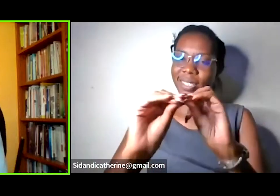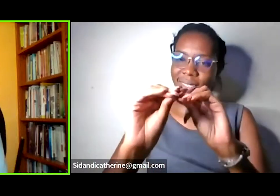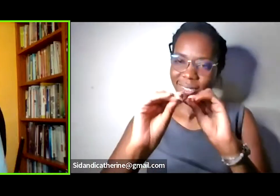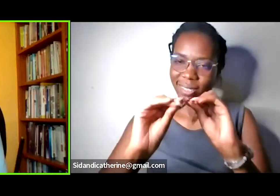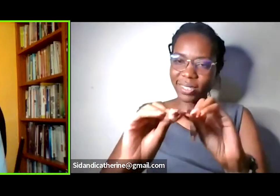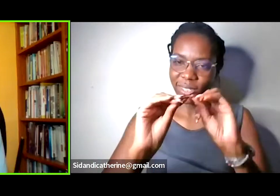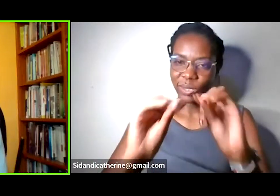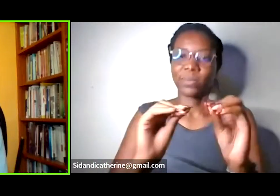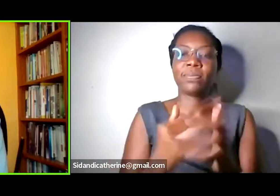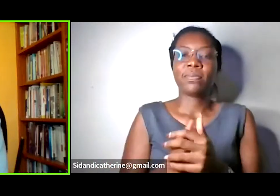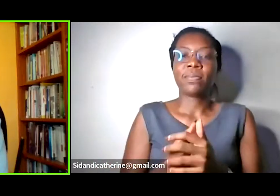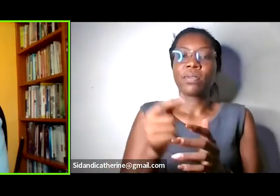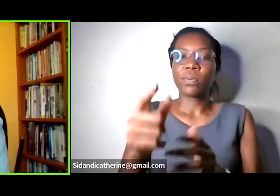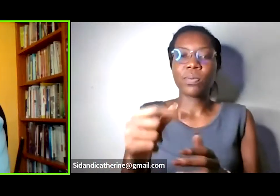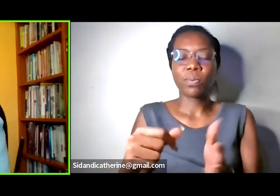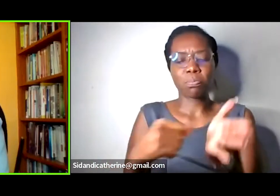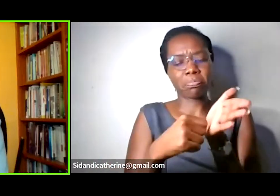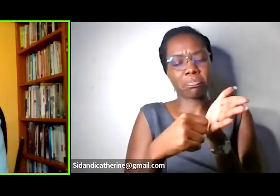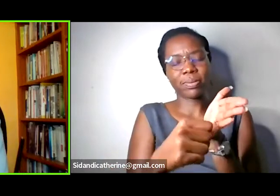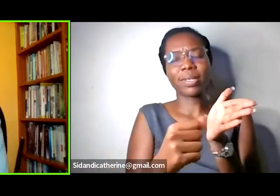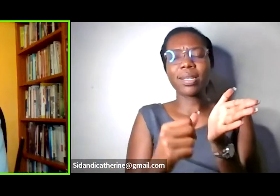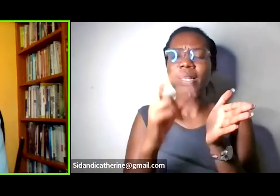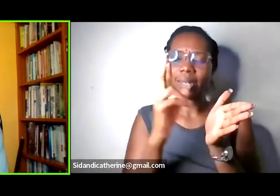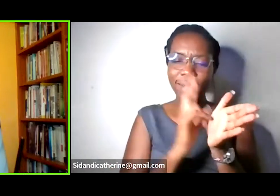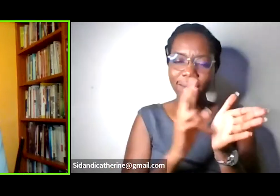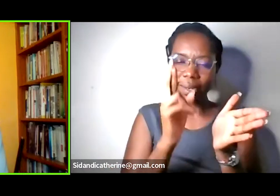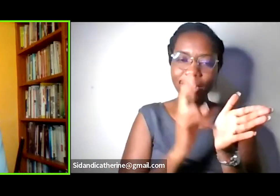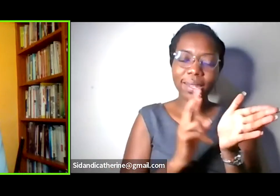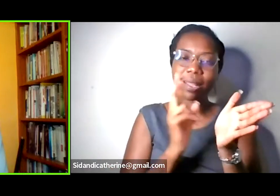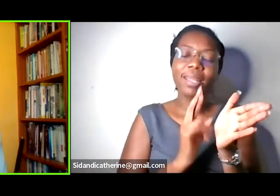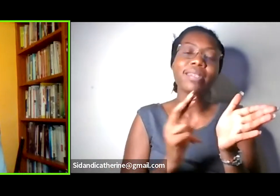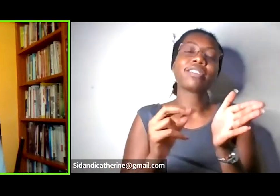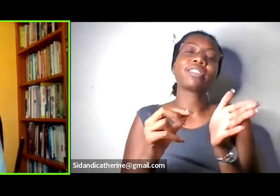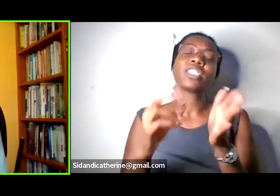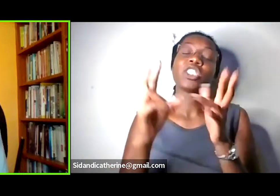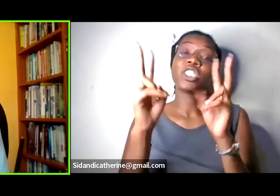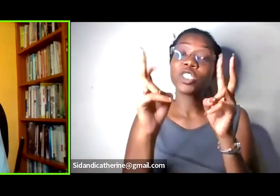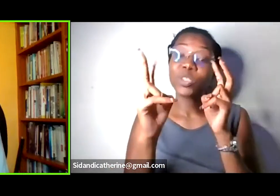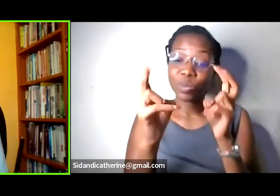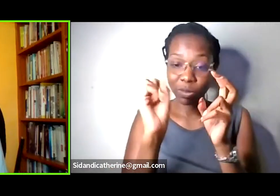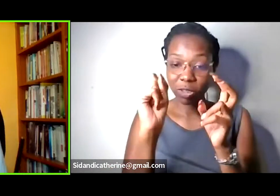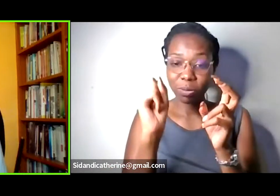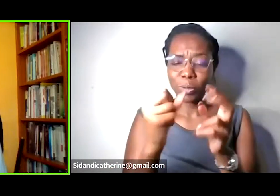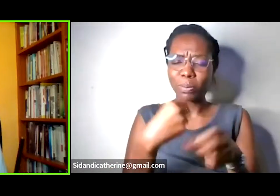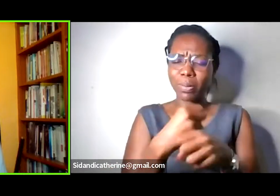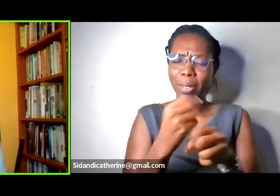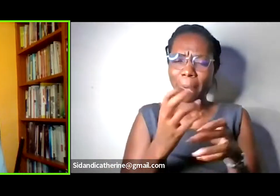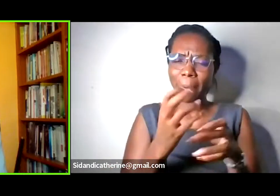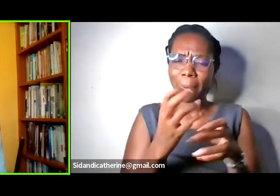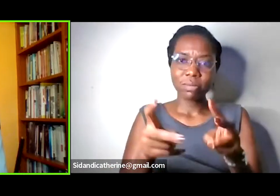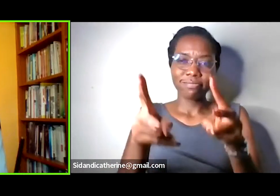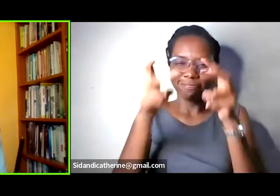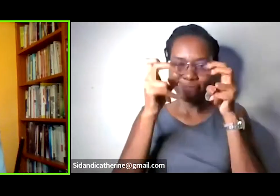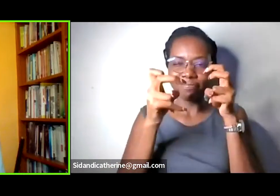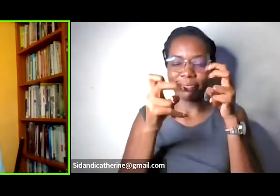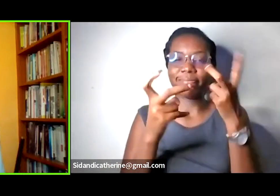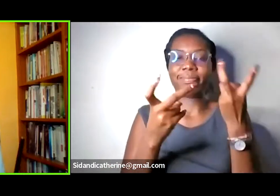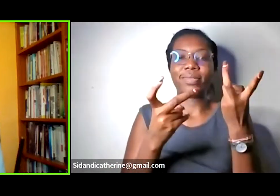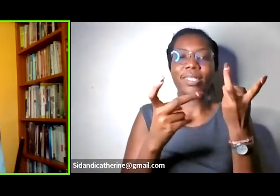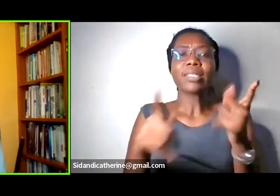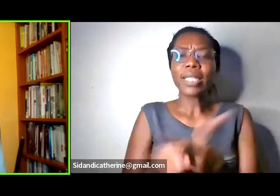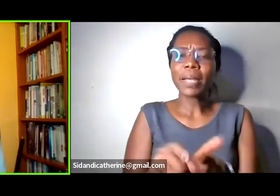this down. Educate me first. Educate me first. Educate me